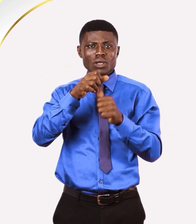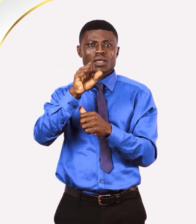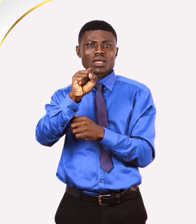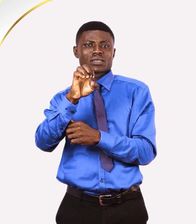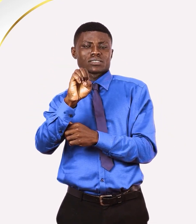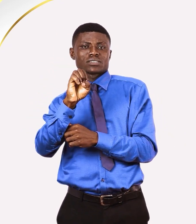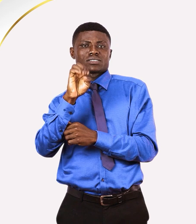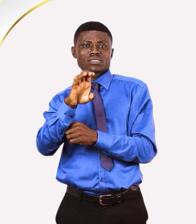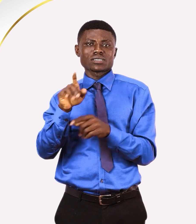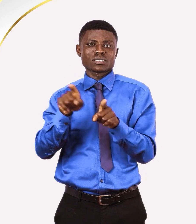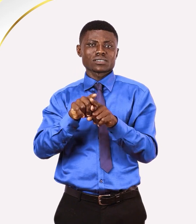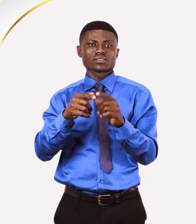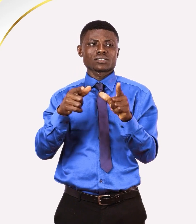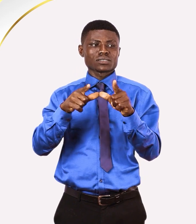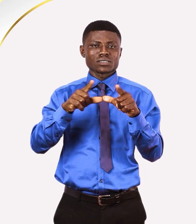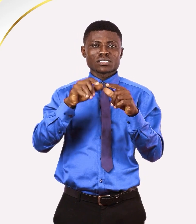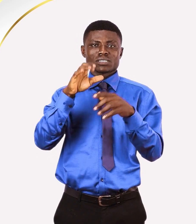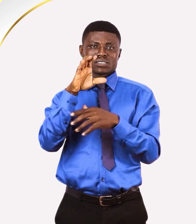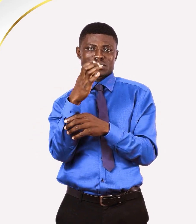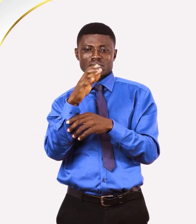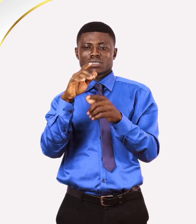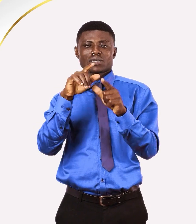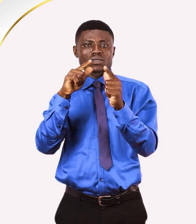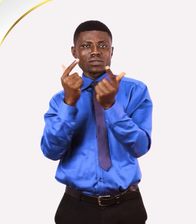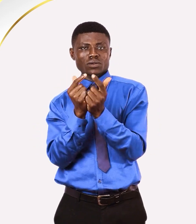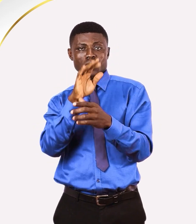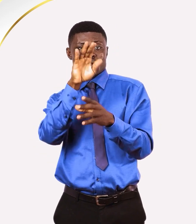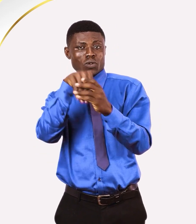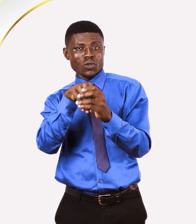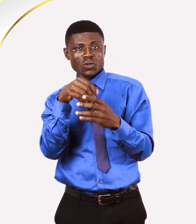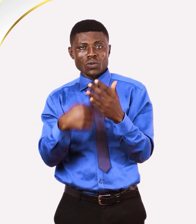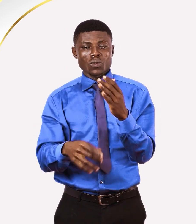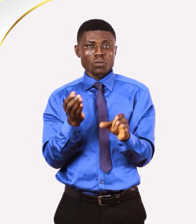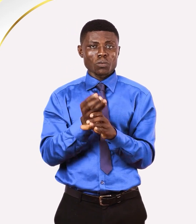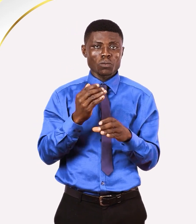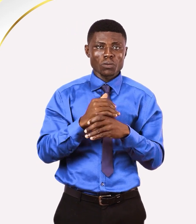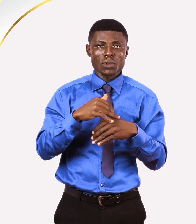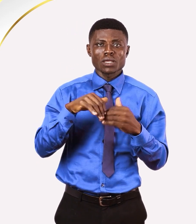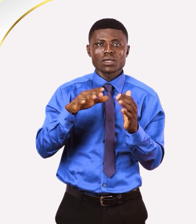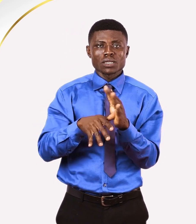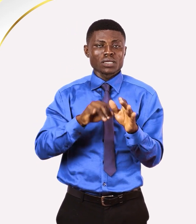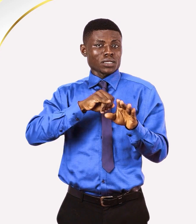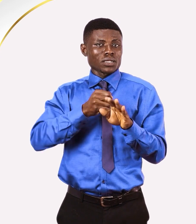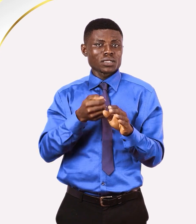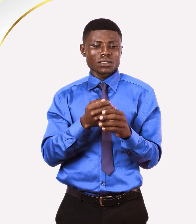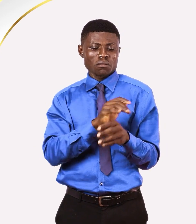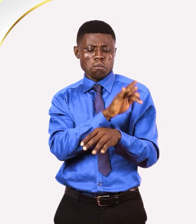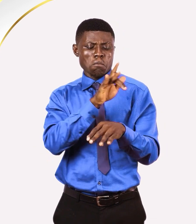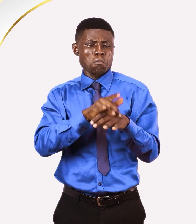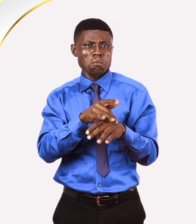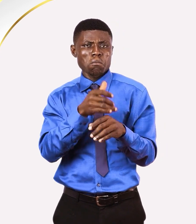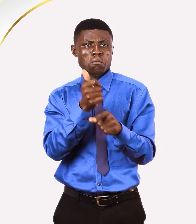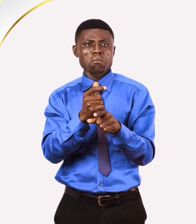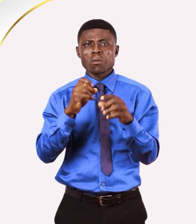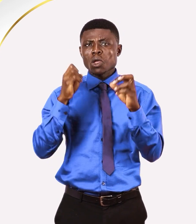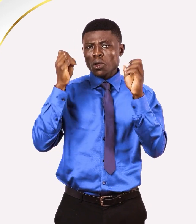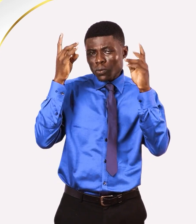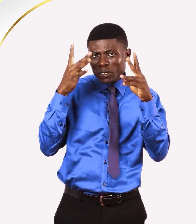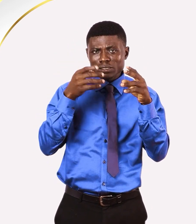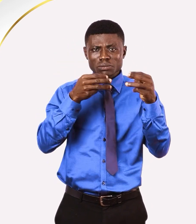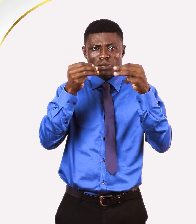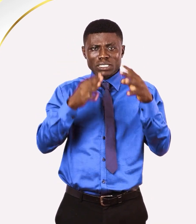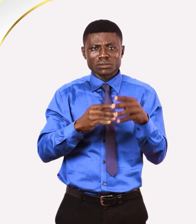of the SEC and its licensees. This includes creating and implementing effective